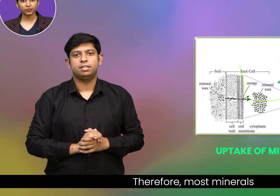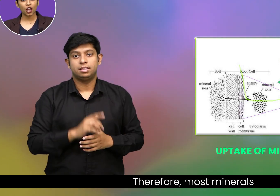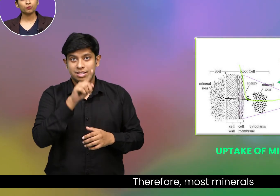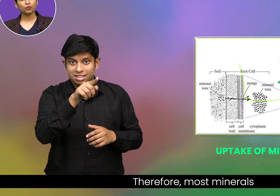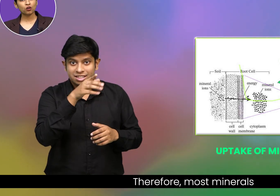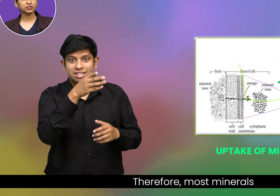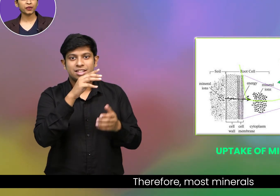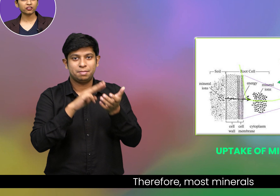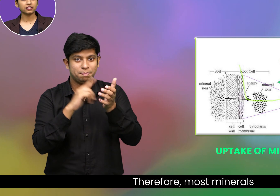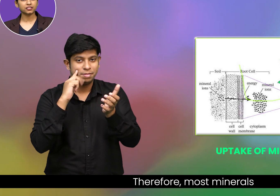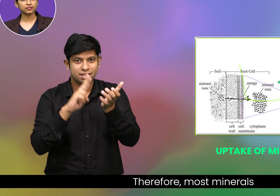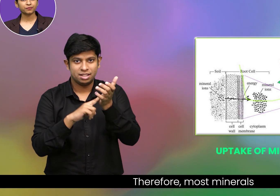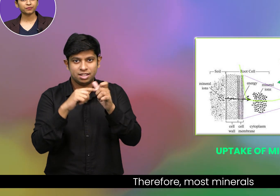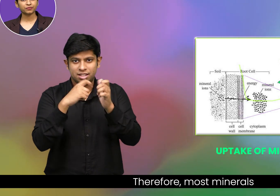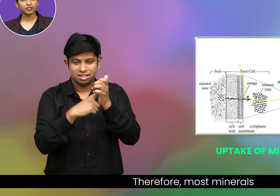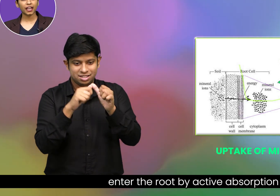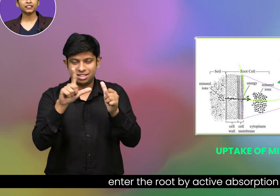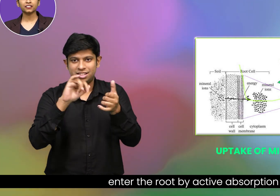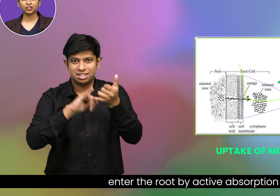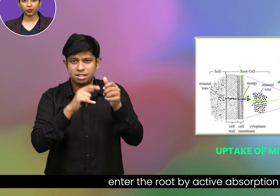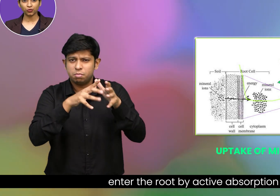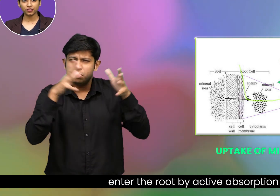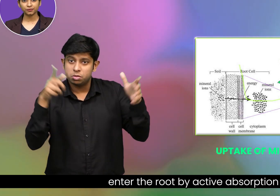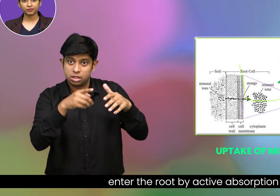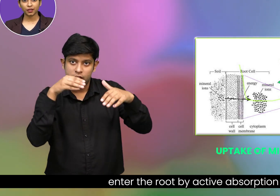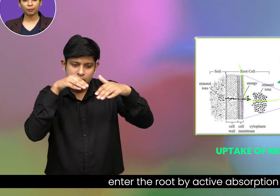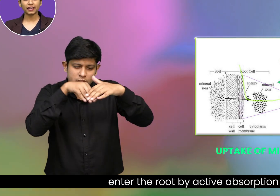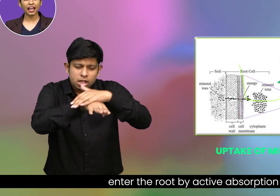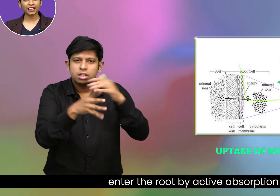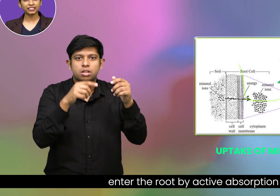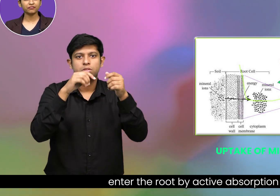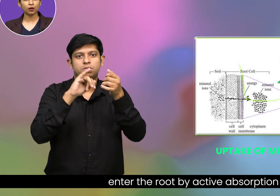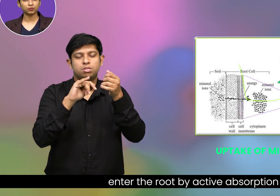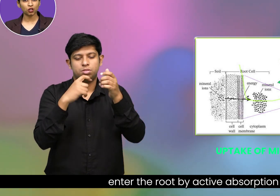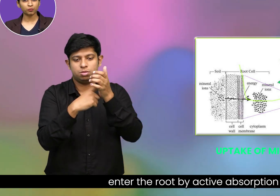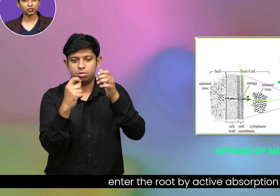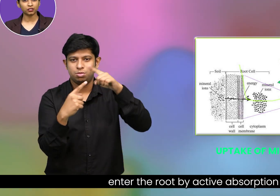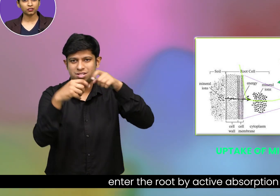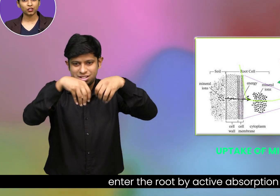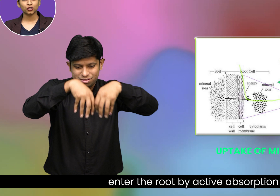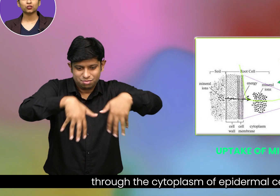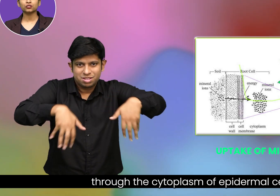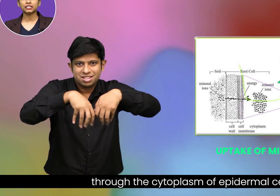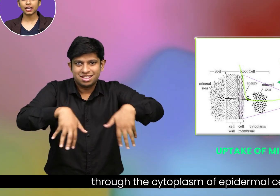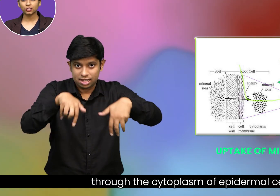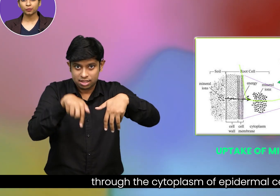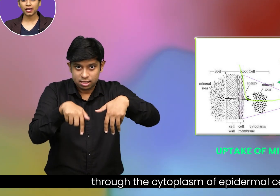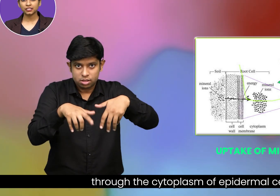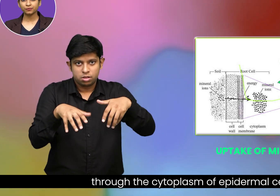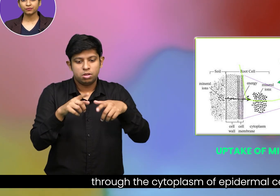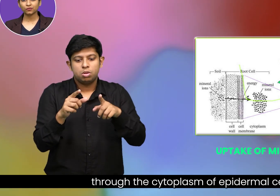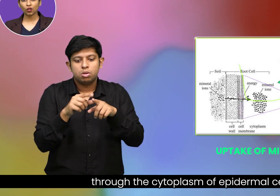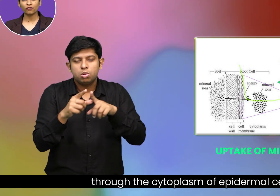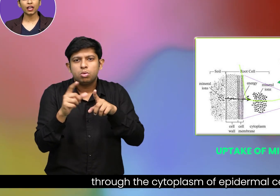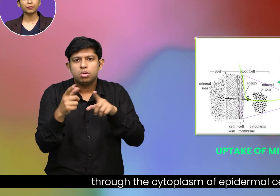Therefore, most minerals enter the root by active absorption through the